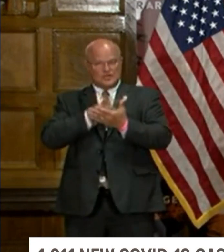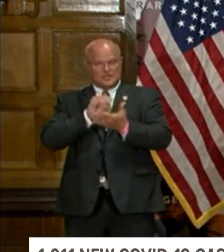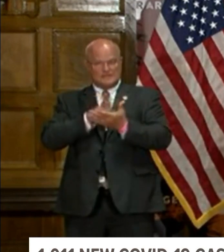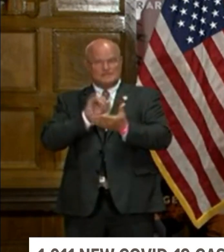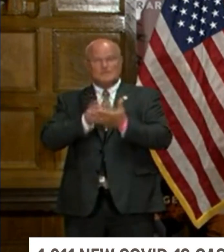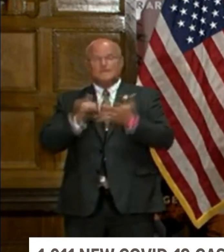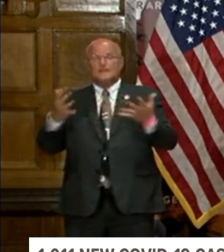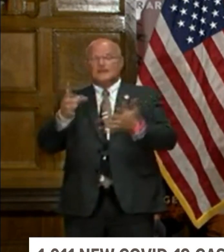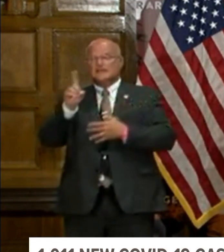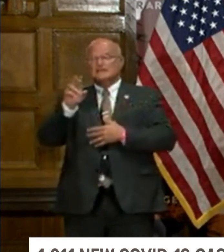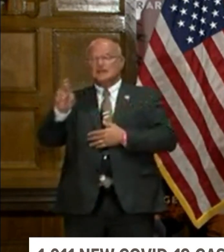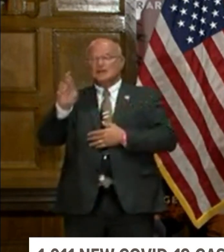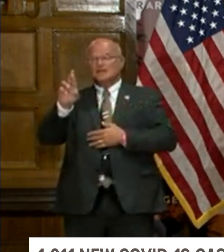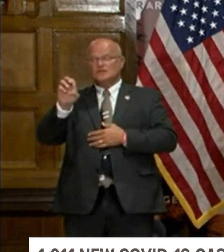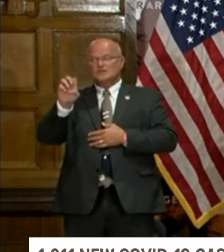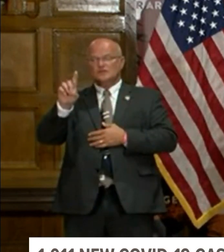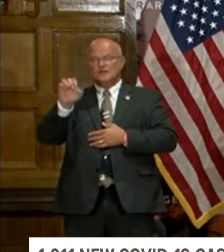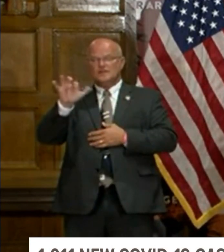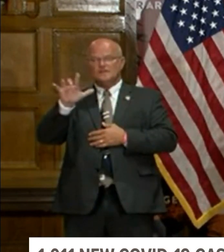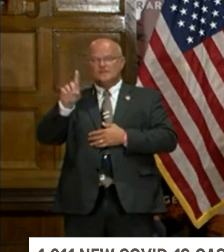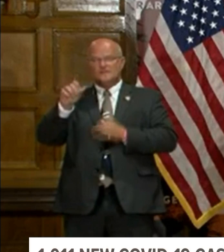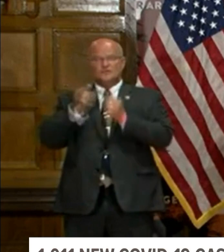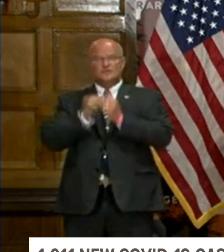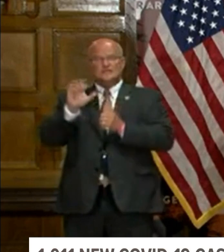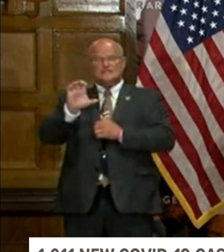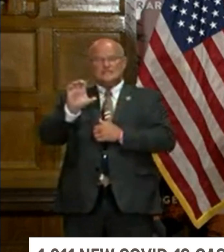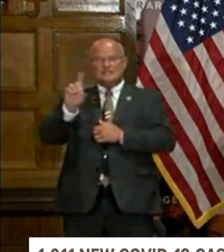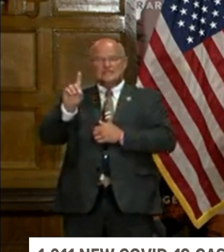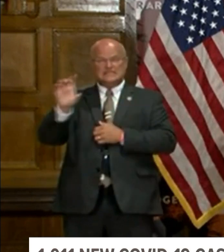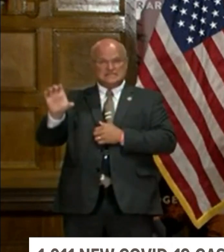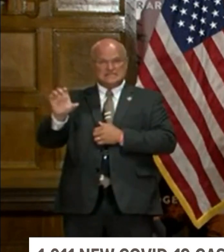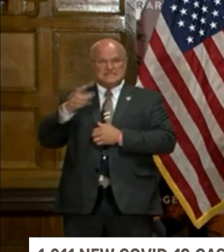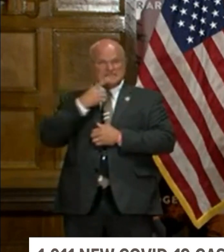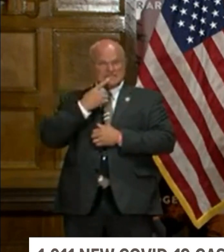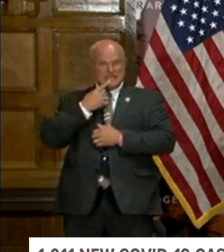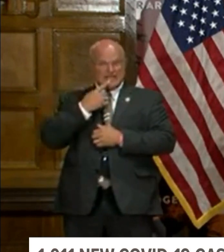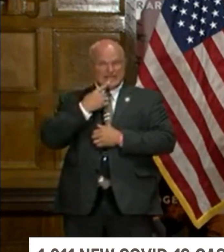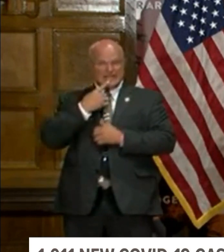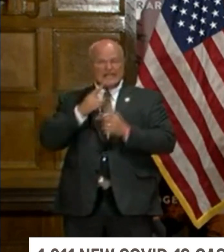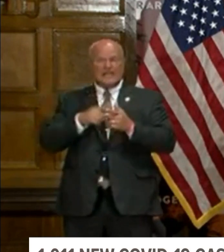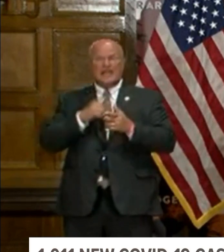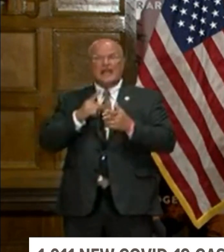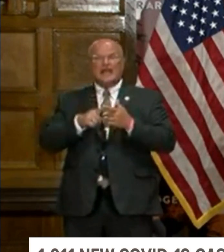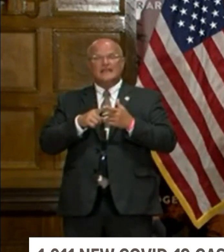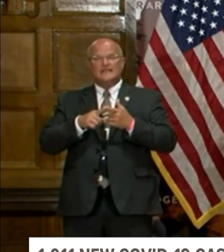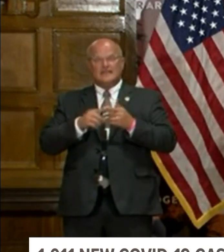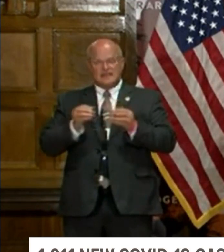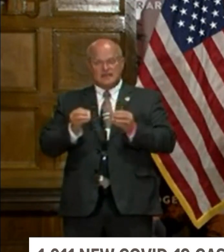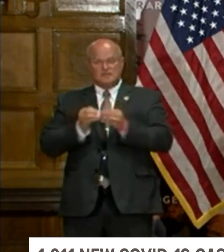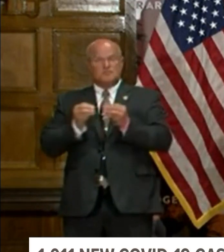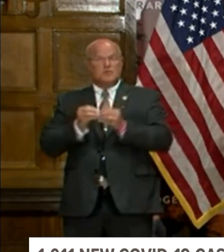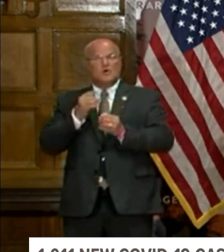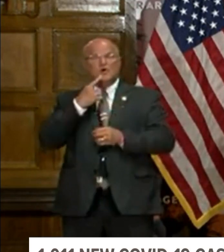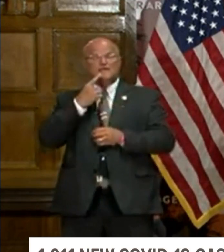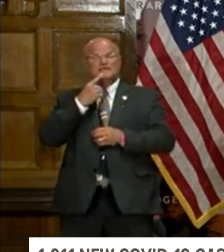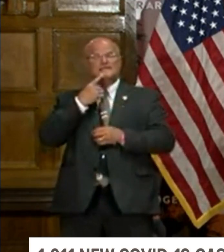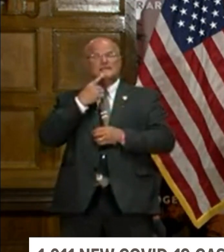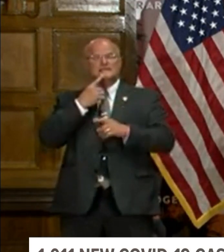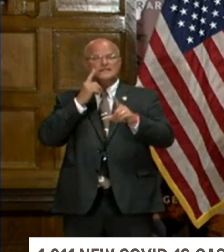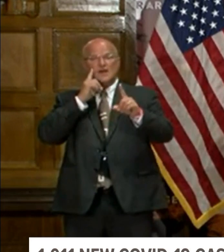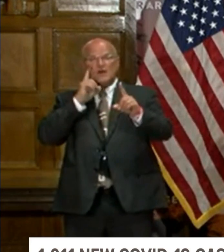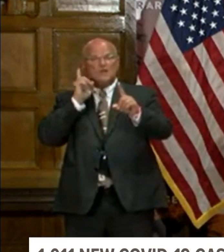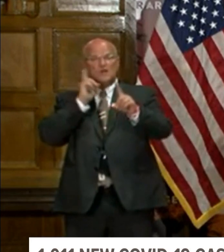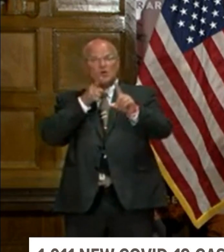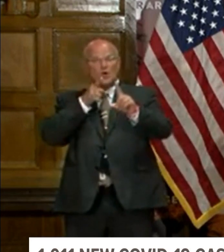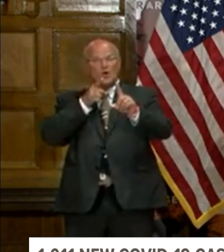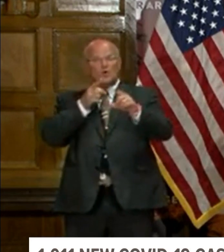is what Dr. Redfield with the CDC is saying. And then he goes on, he says the goal line